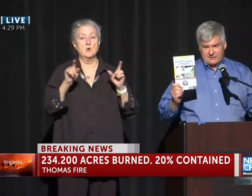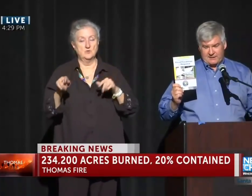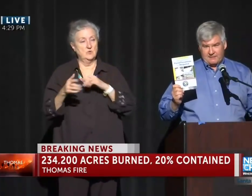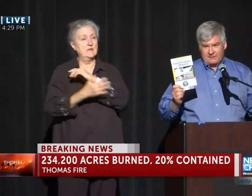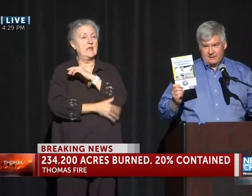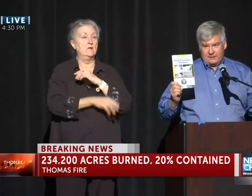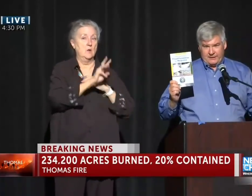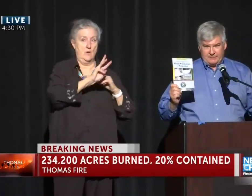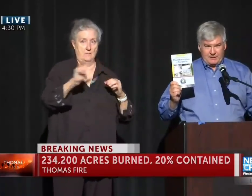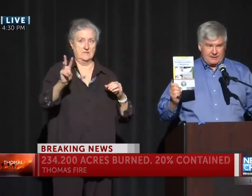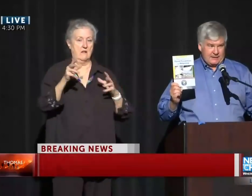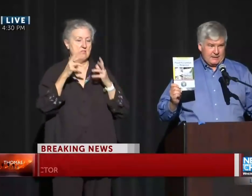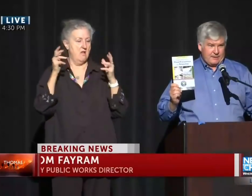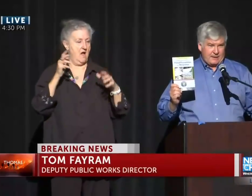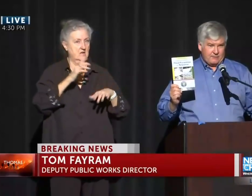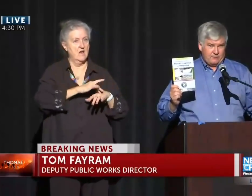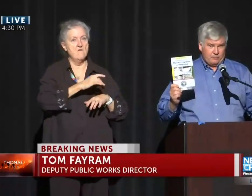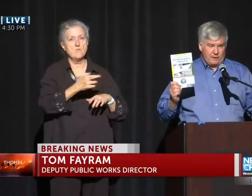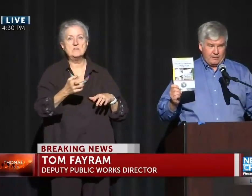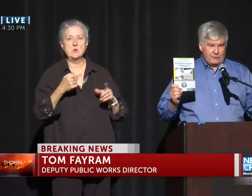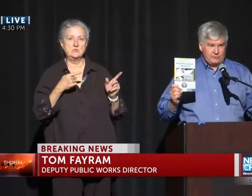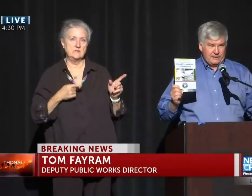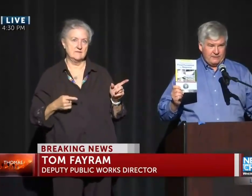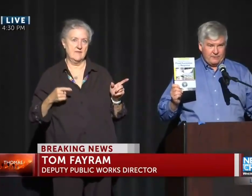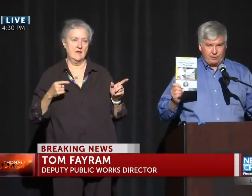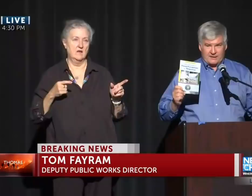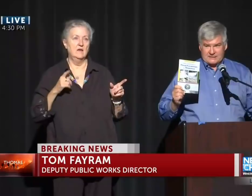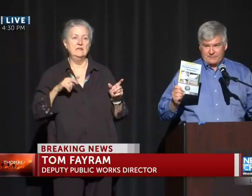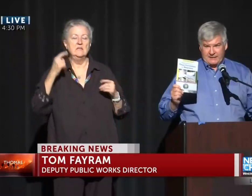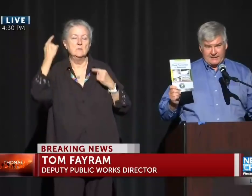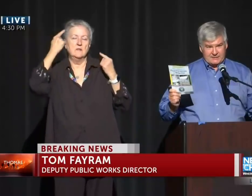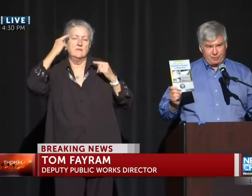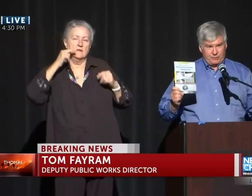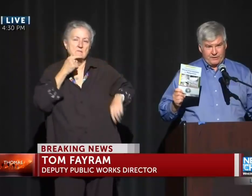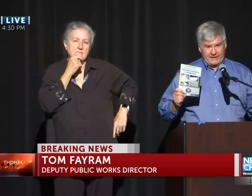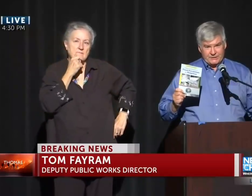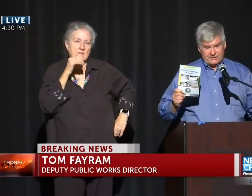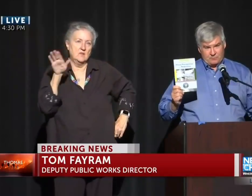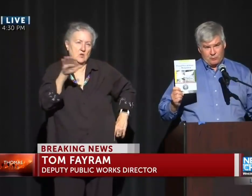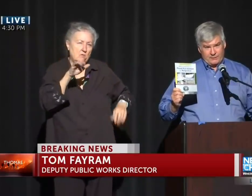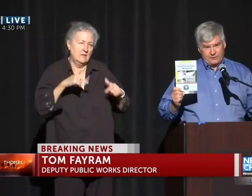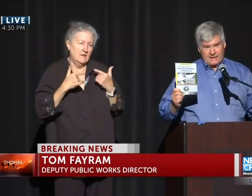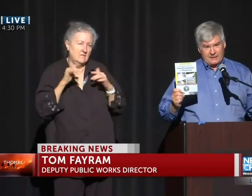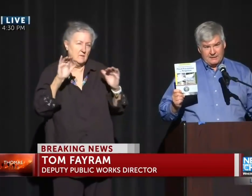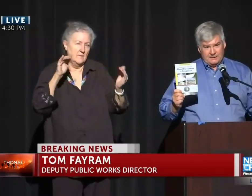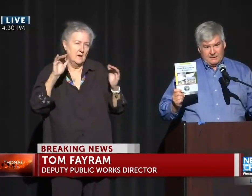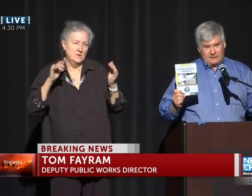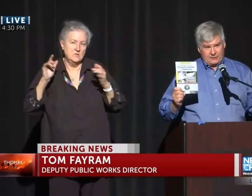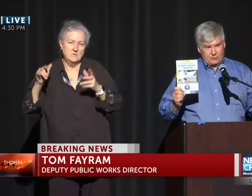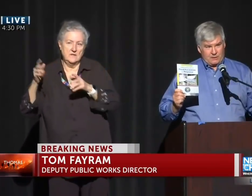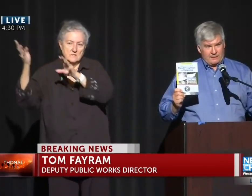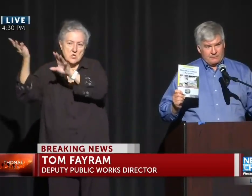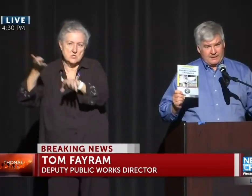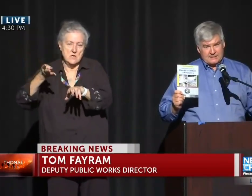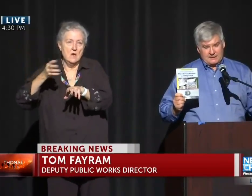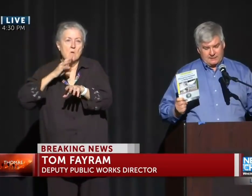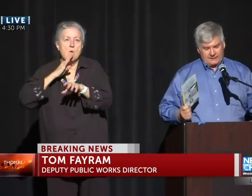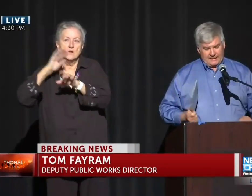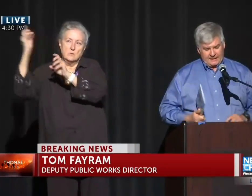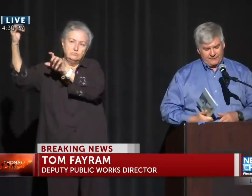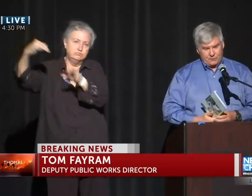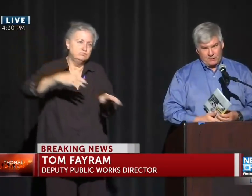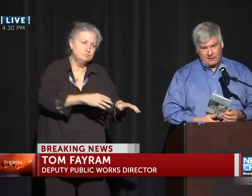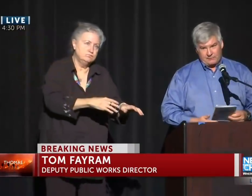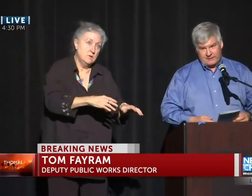of resources there. You need to be thinking about where you live in proximity to these burn drainages and whether or not you are at